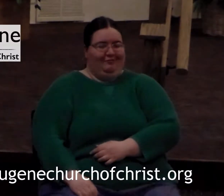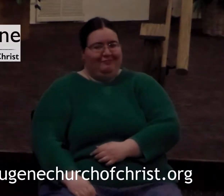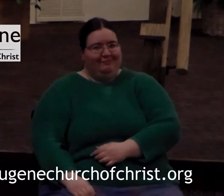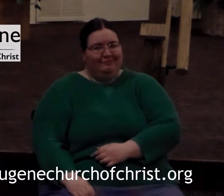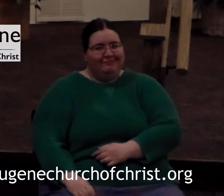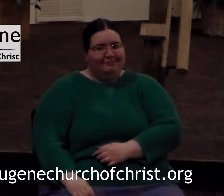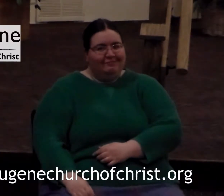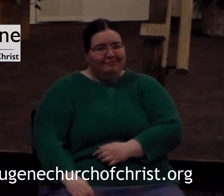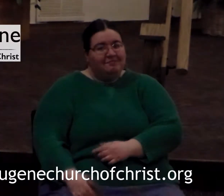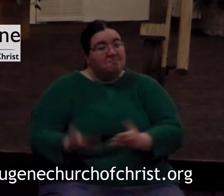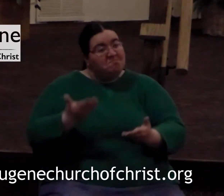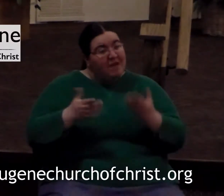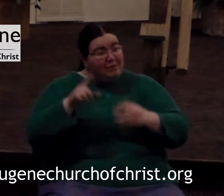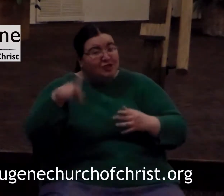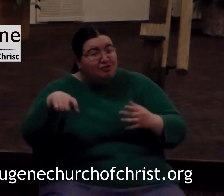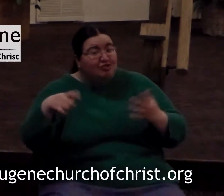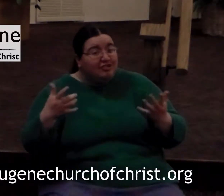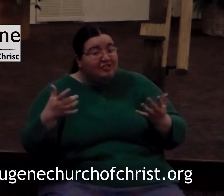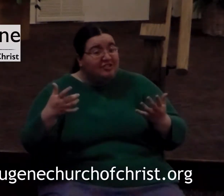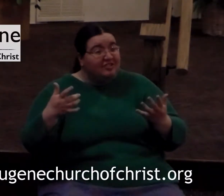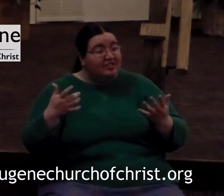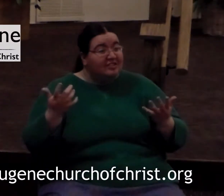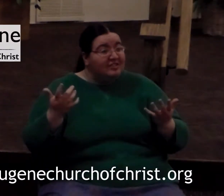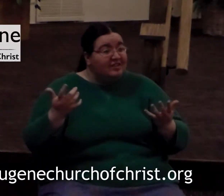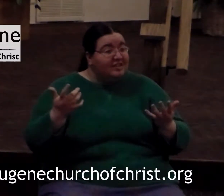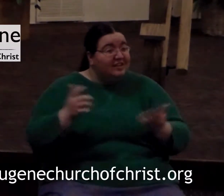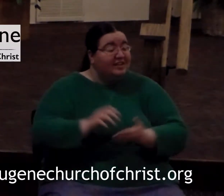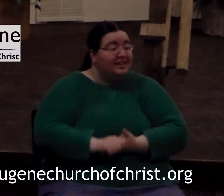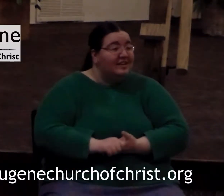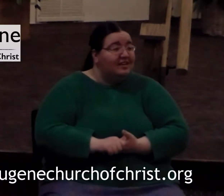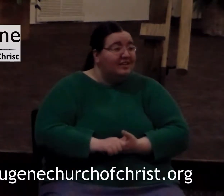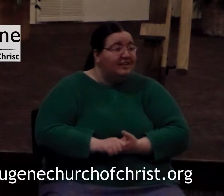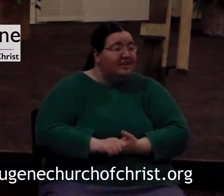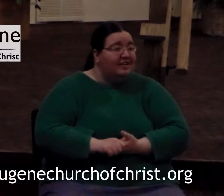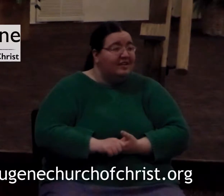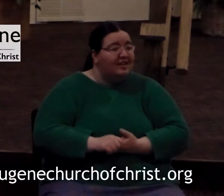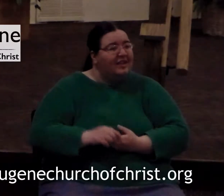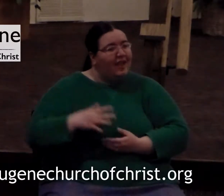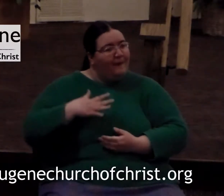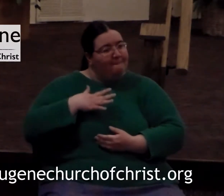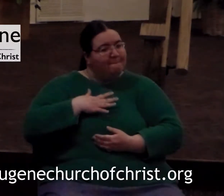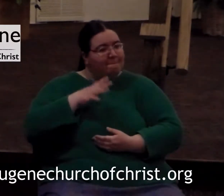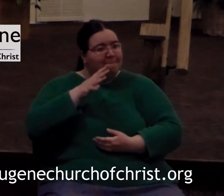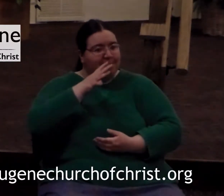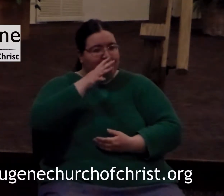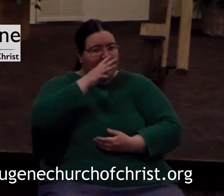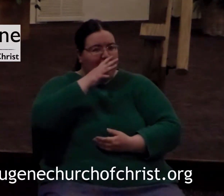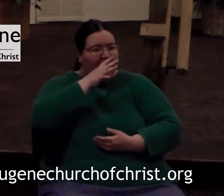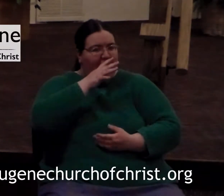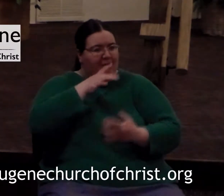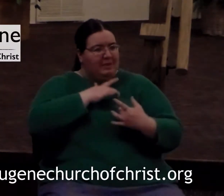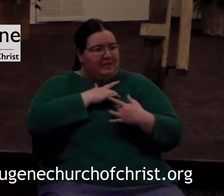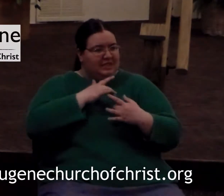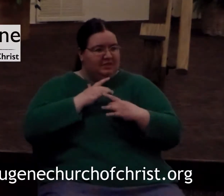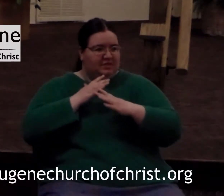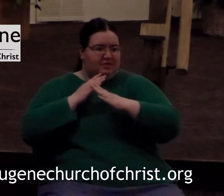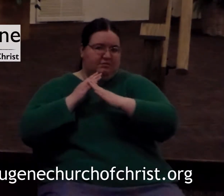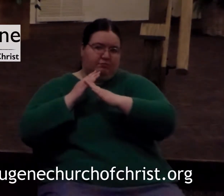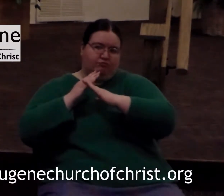Maybe should have somewhere along the way. If she's listening this morning, I had a very overprotective mother. She'll be listening on the podcast sometime this week,